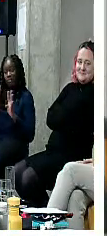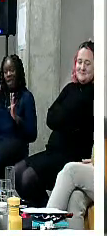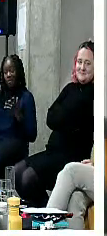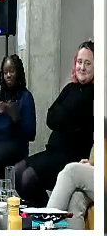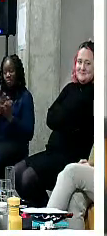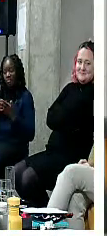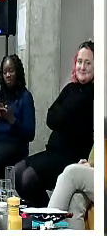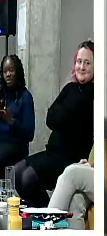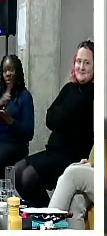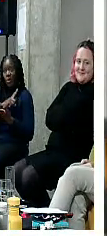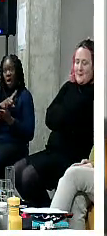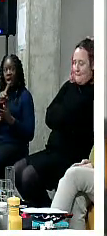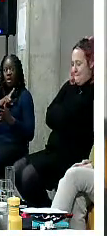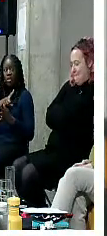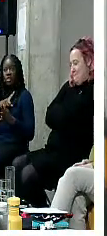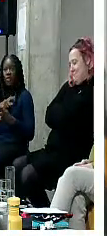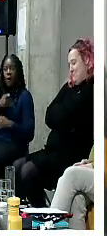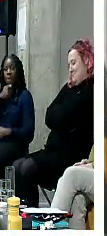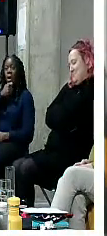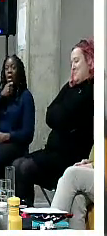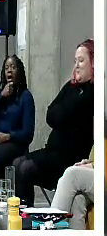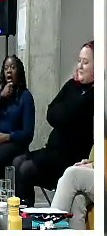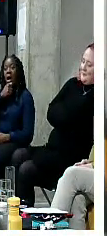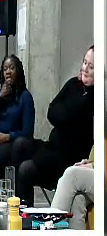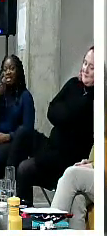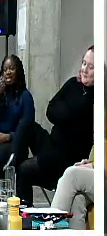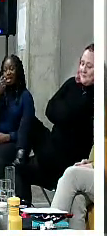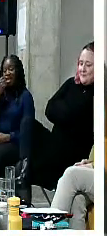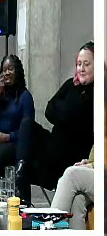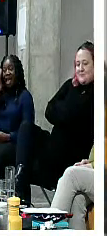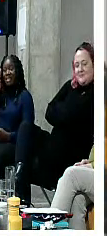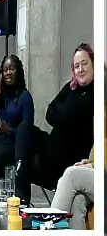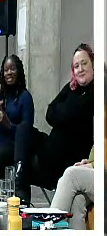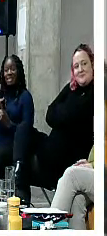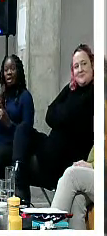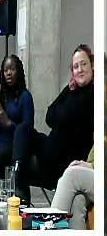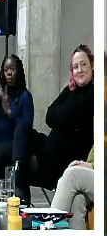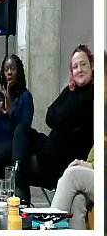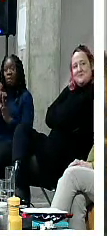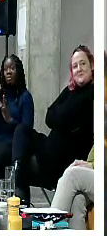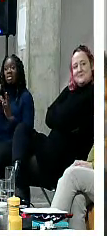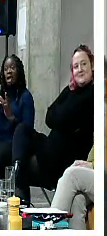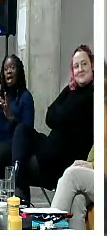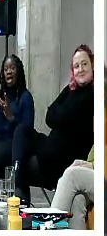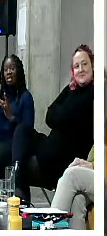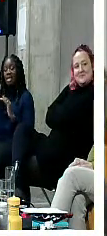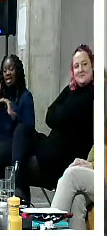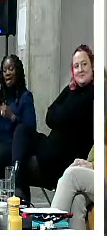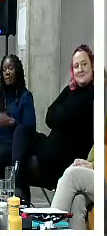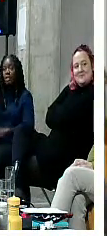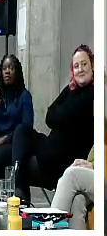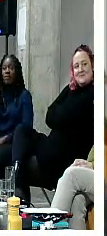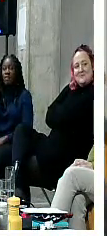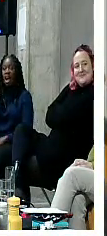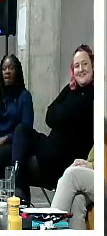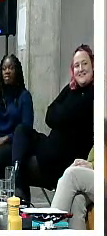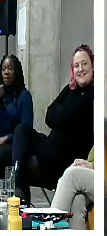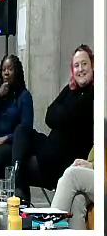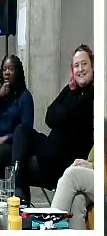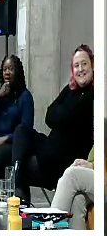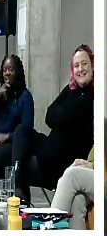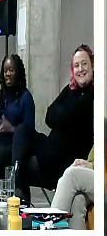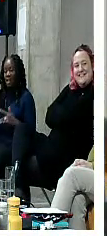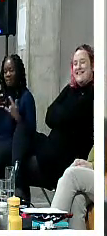can find it on the Healing Justice website, and it's episode 5 of our podcast. And I just feel like I've made